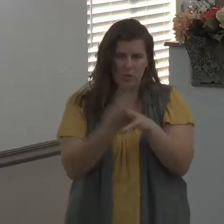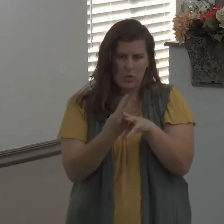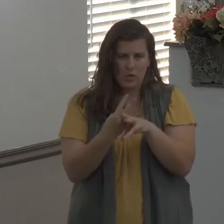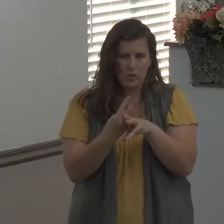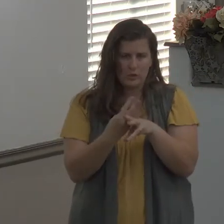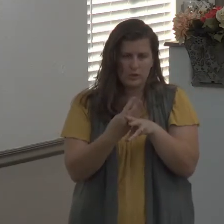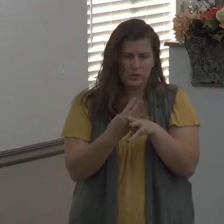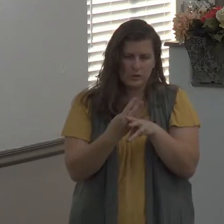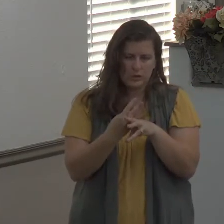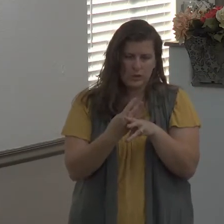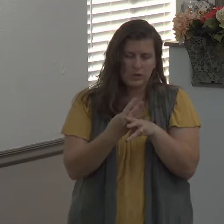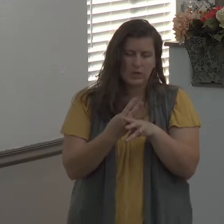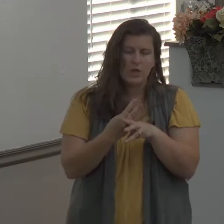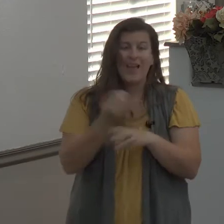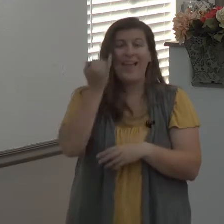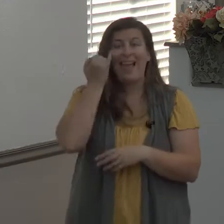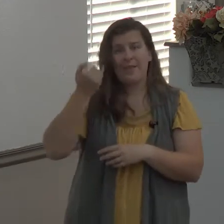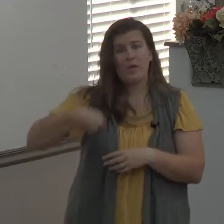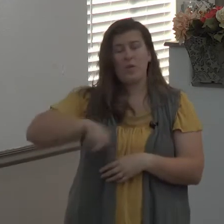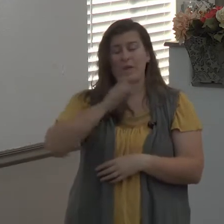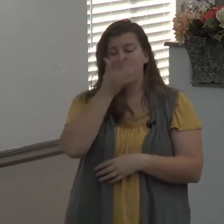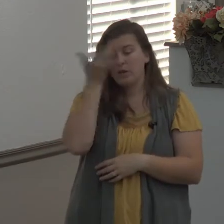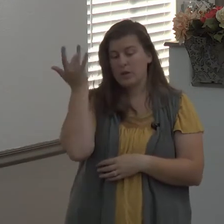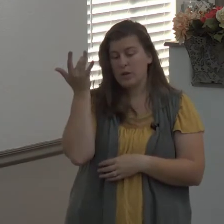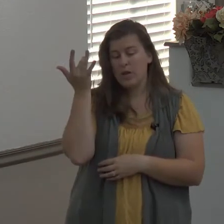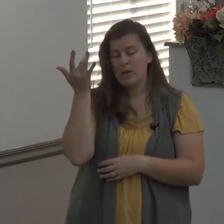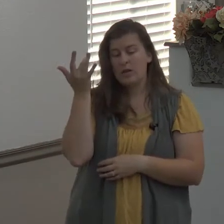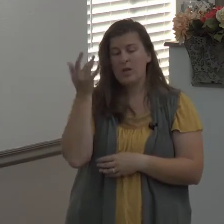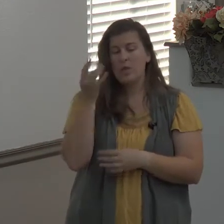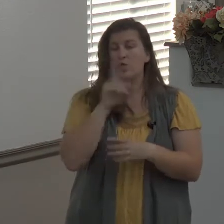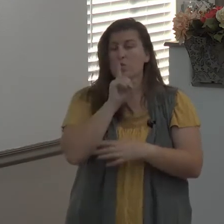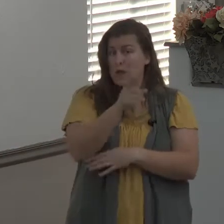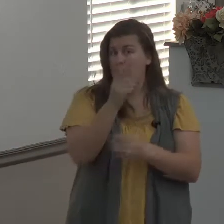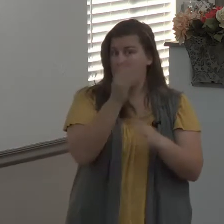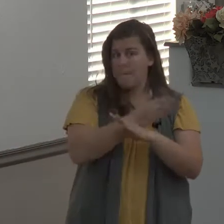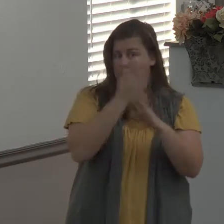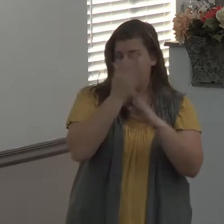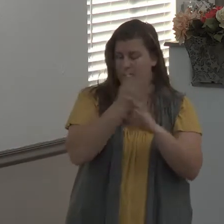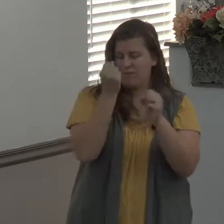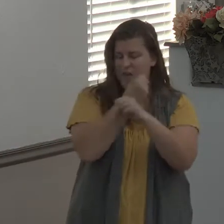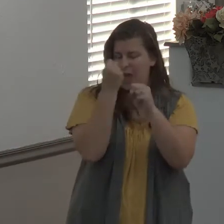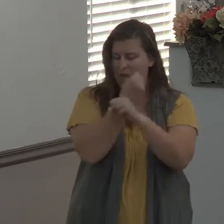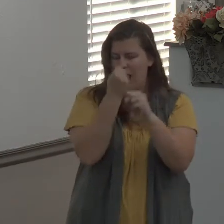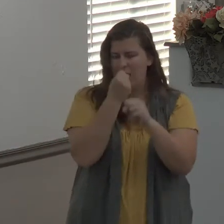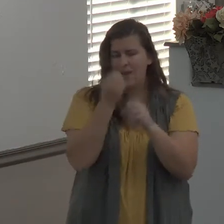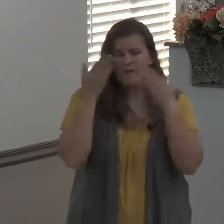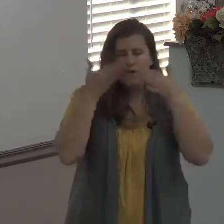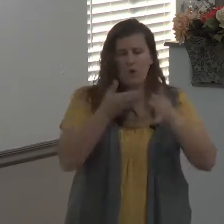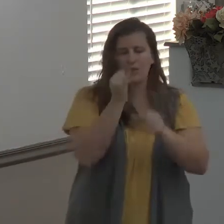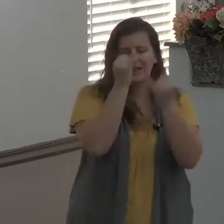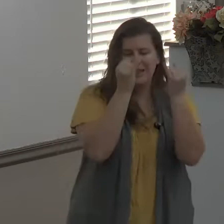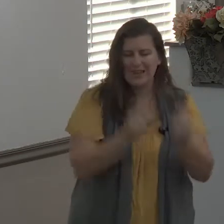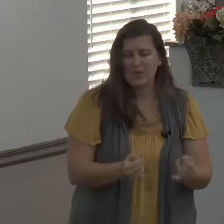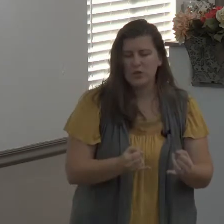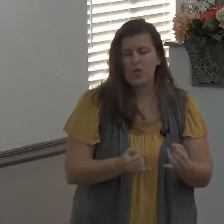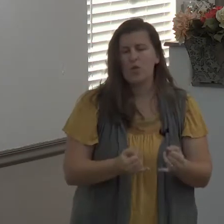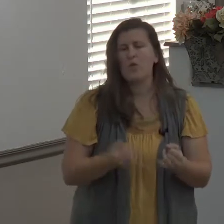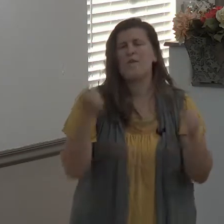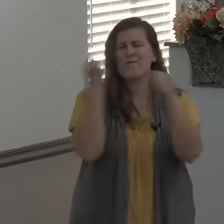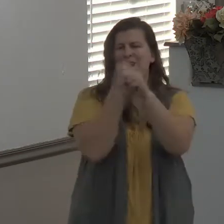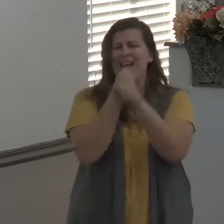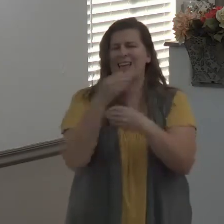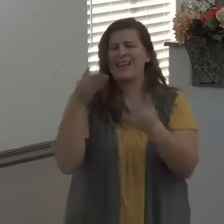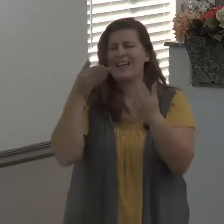the fight. It's the foundation of it. You and I, if we get our eyes off the real battle and we're tempted